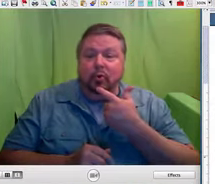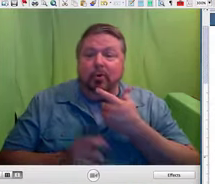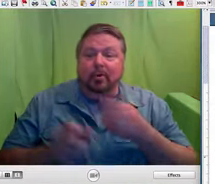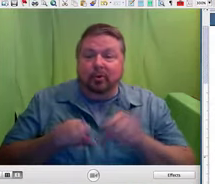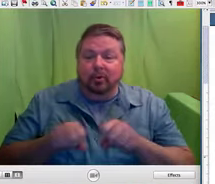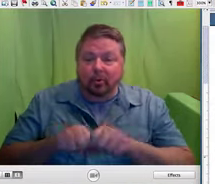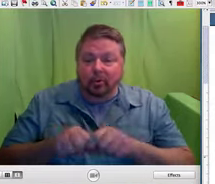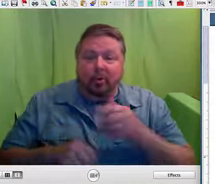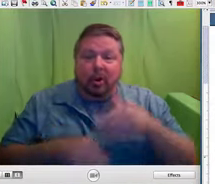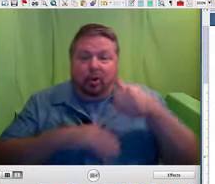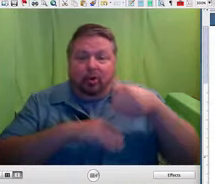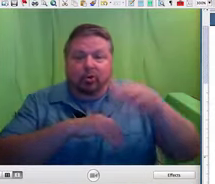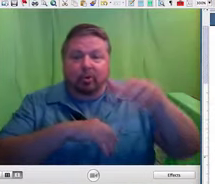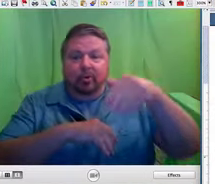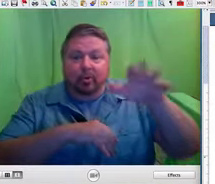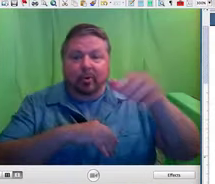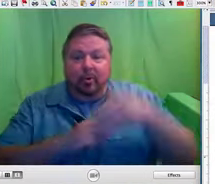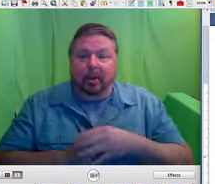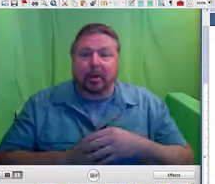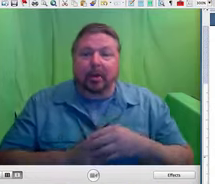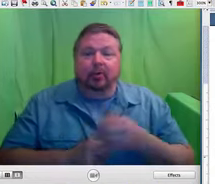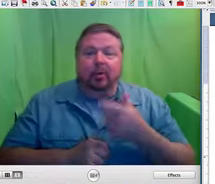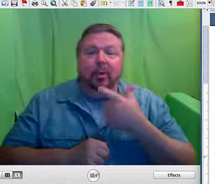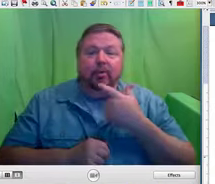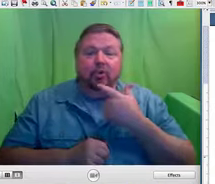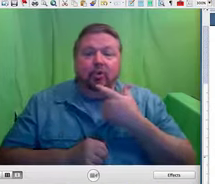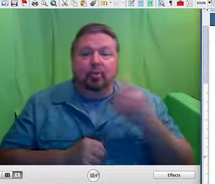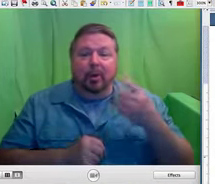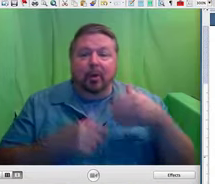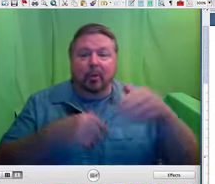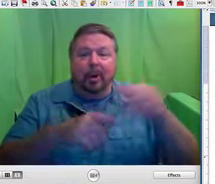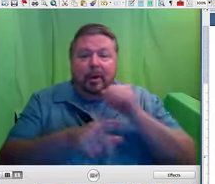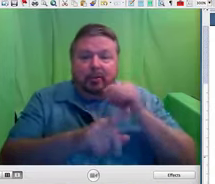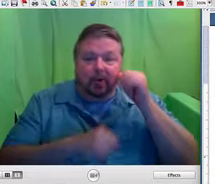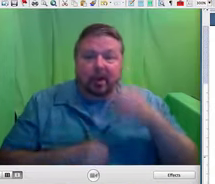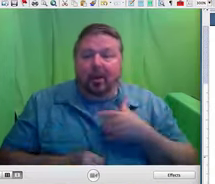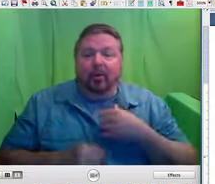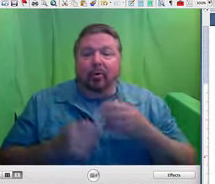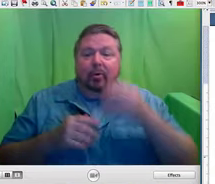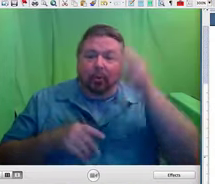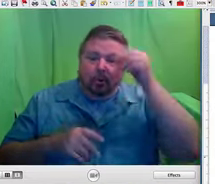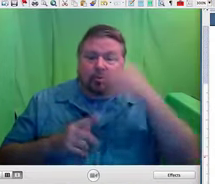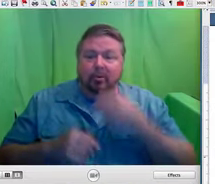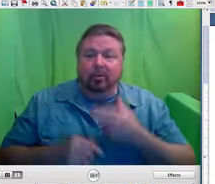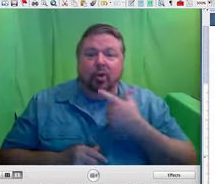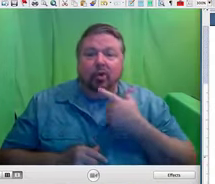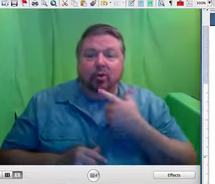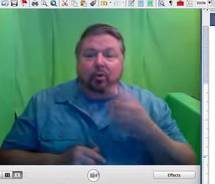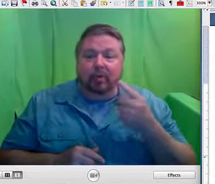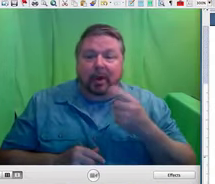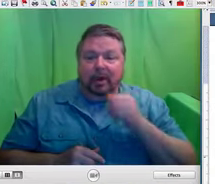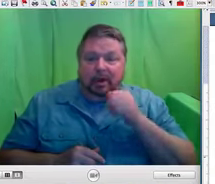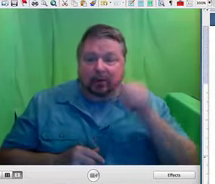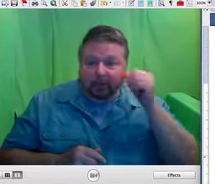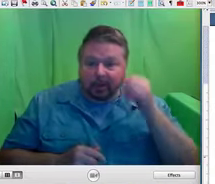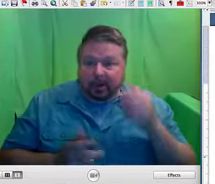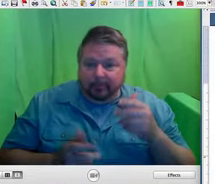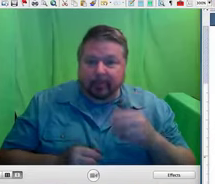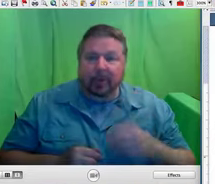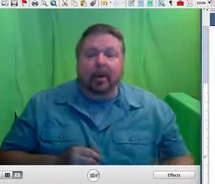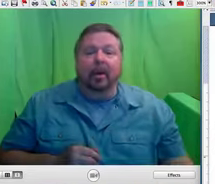shoo, your shoe, or I could shoo you away. So I was shooed away yesterday, or the horse was shooed